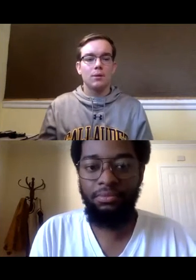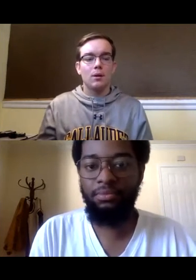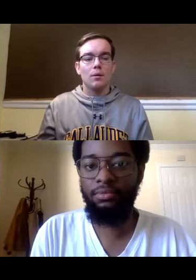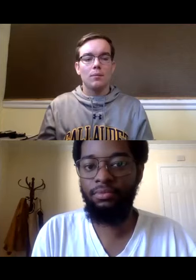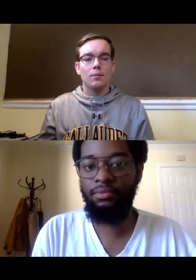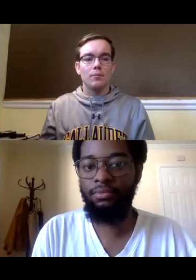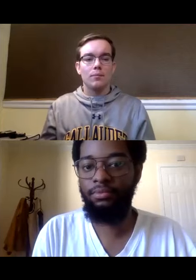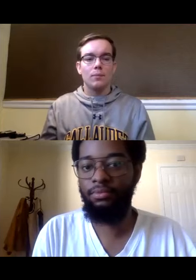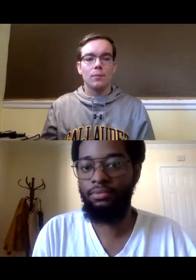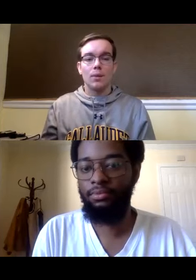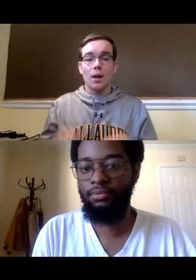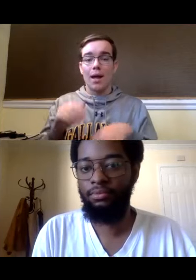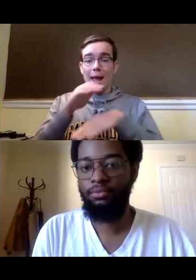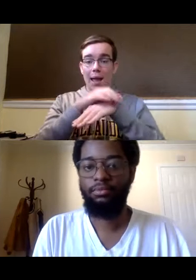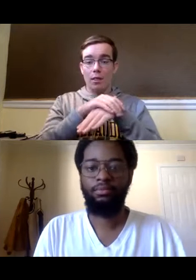Here's some other subjects.